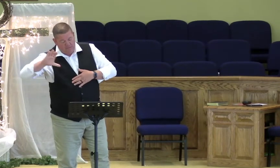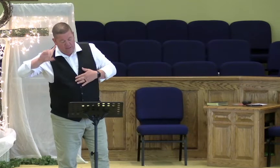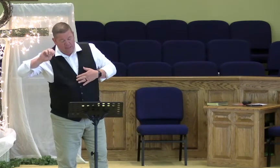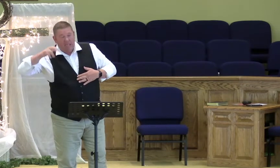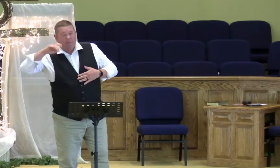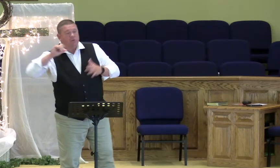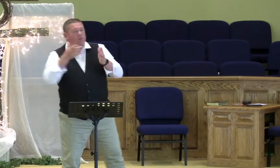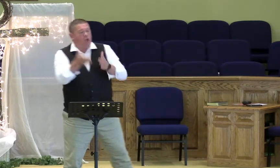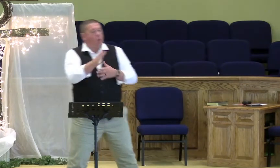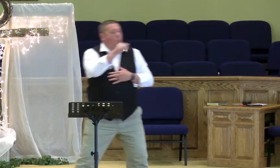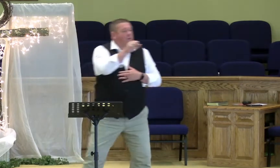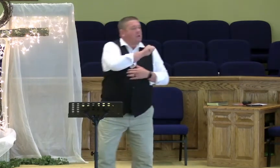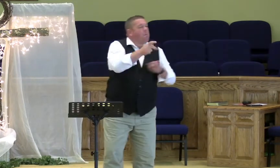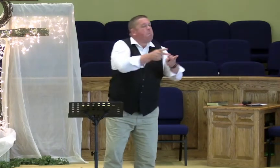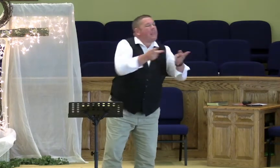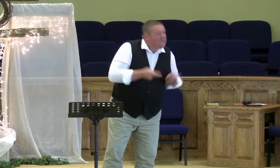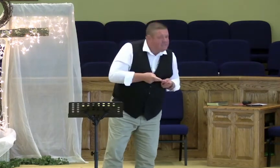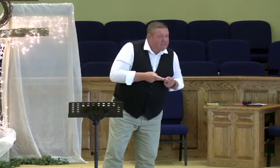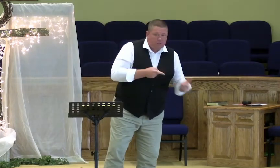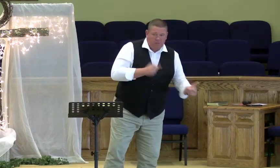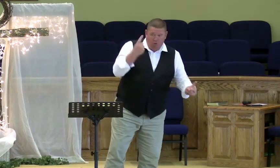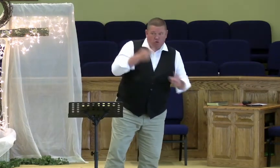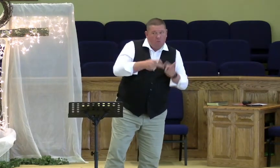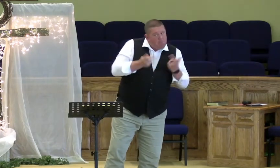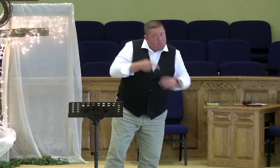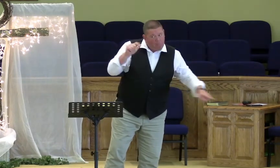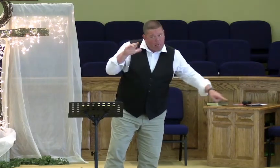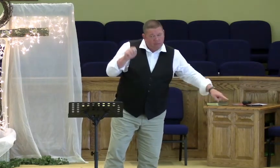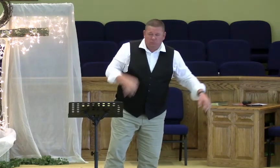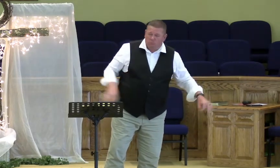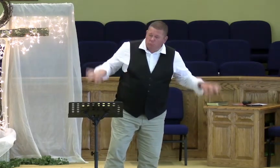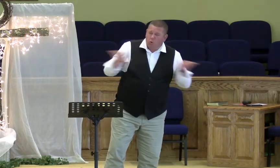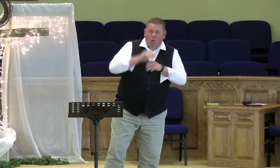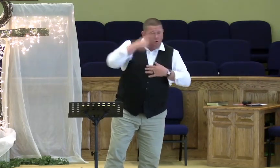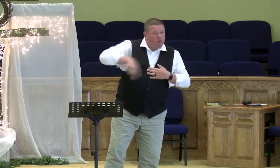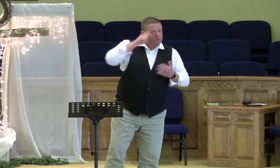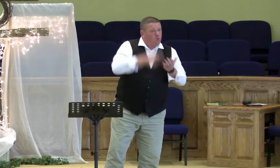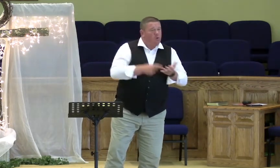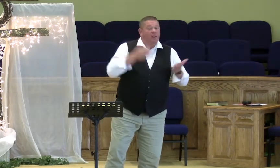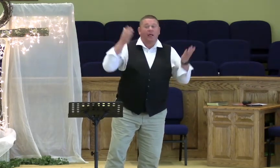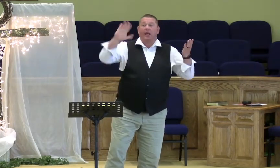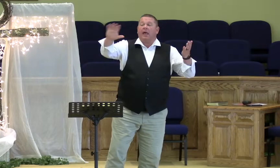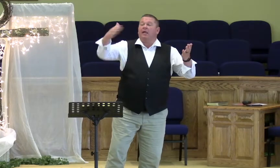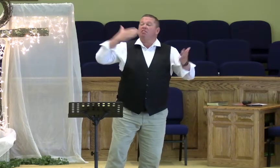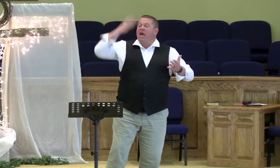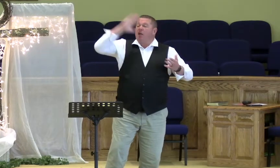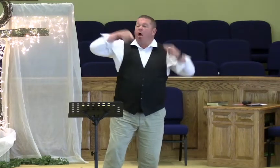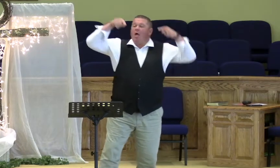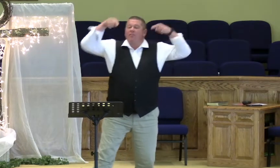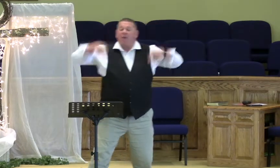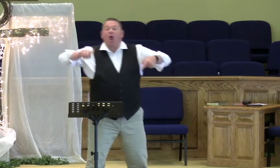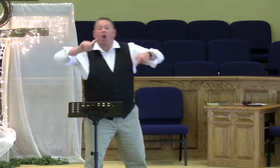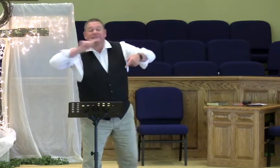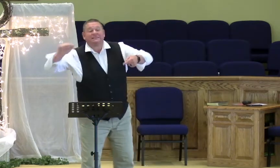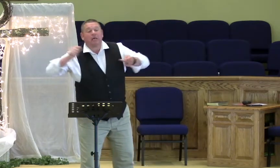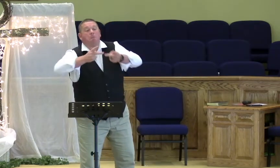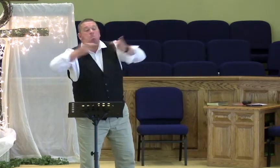of Decapolis. So there was a place, okay? So first, place. It's really important for us to notice. Thank God there is